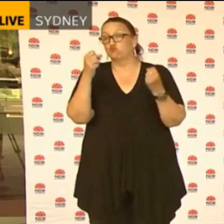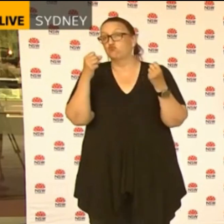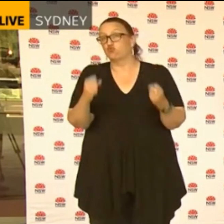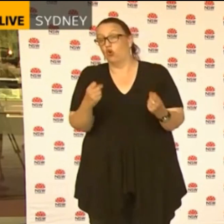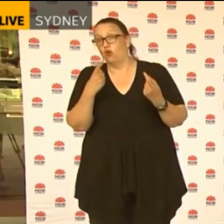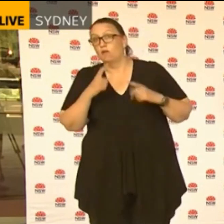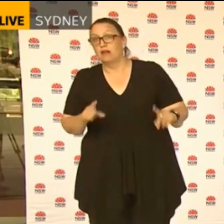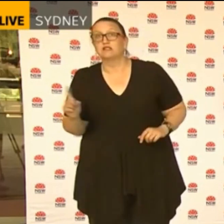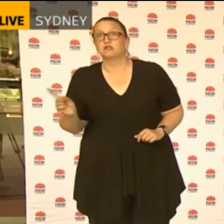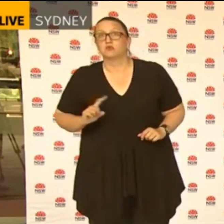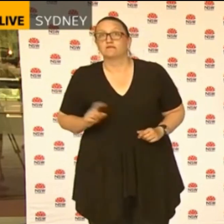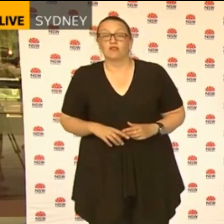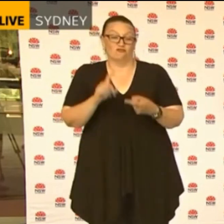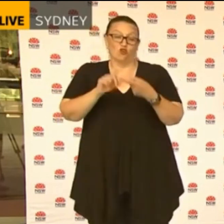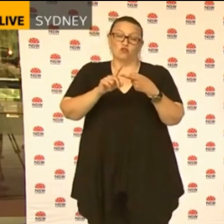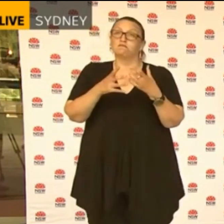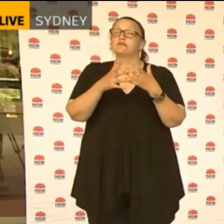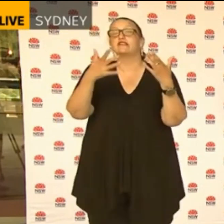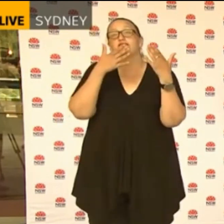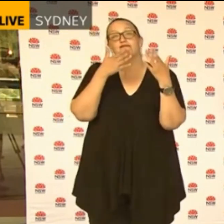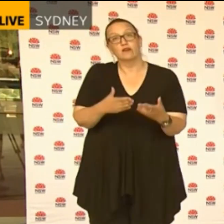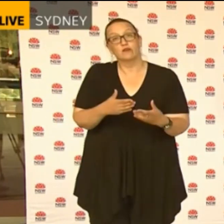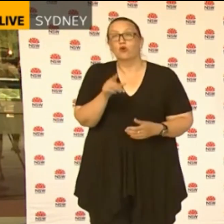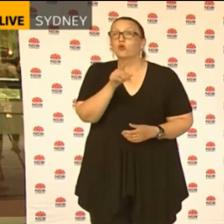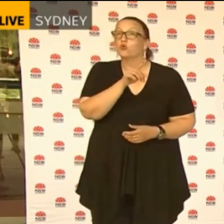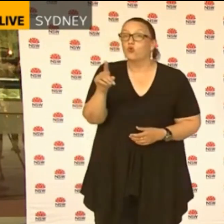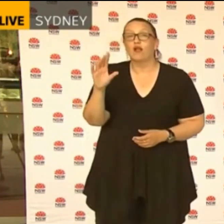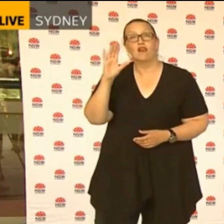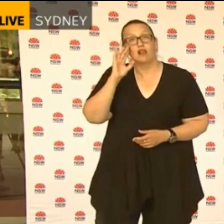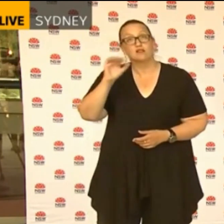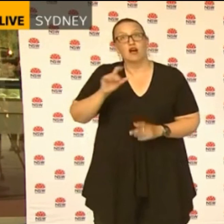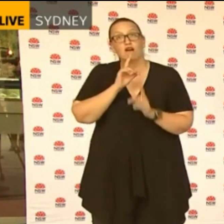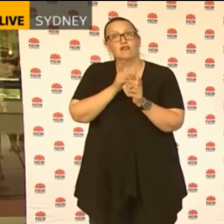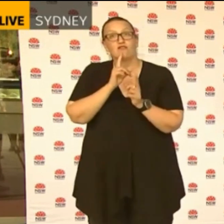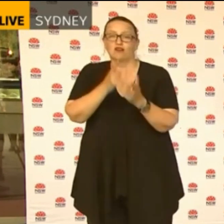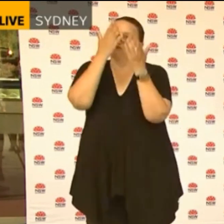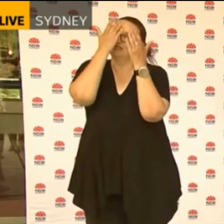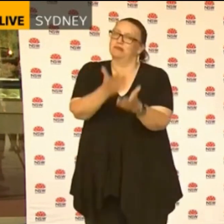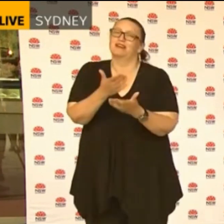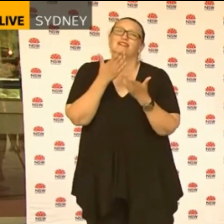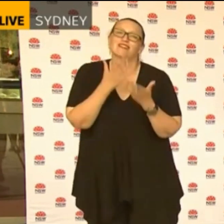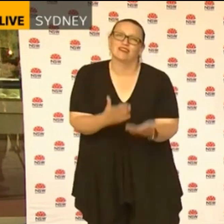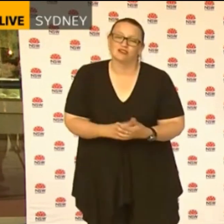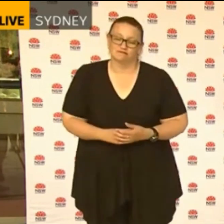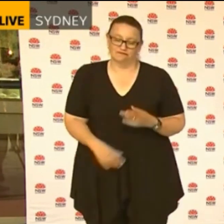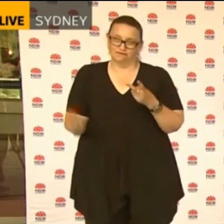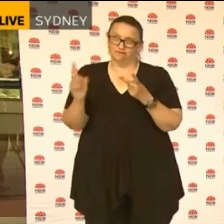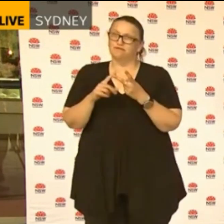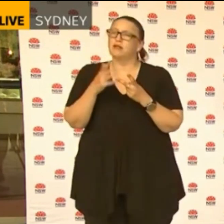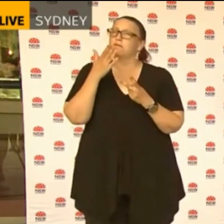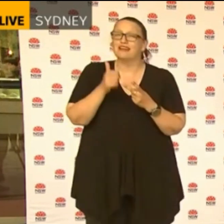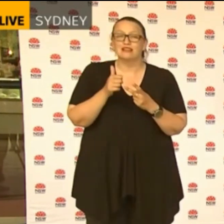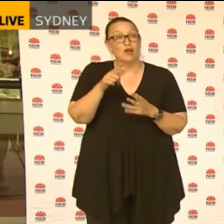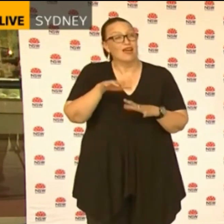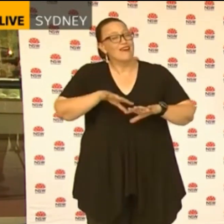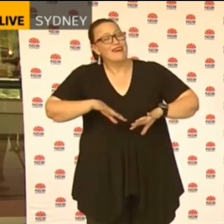community. Firstly, one of gratitude for respecting the advice in recent weeks. Secondly, to say please get those testing rates up.